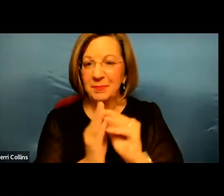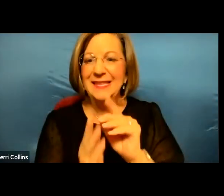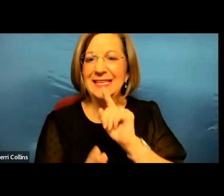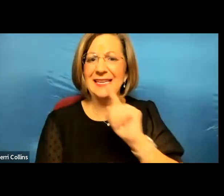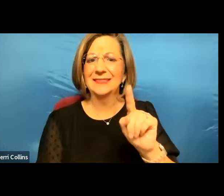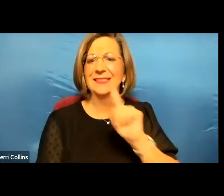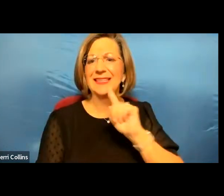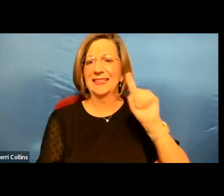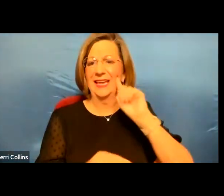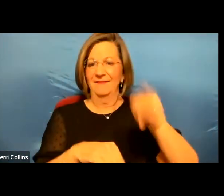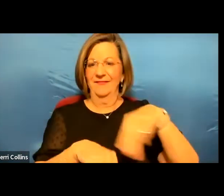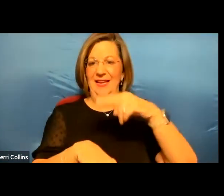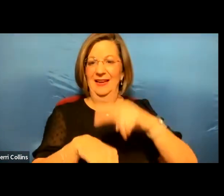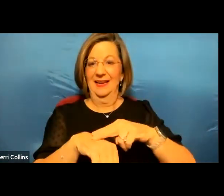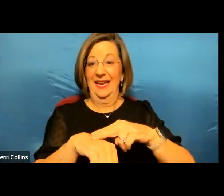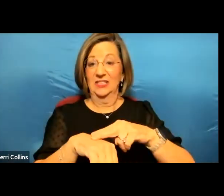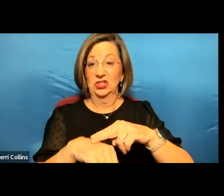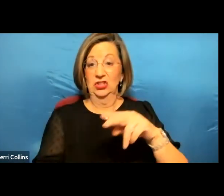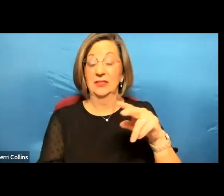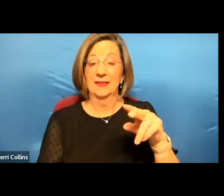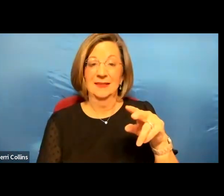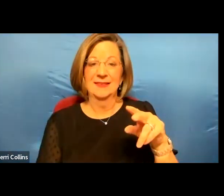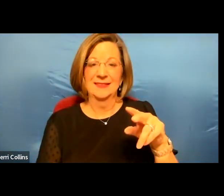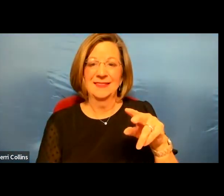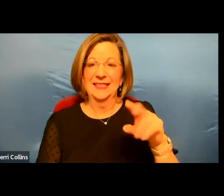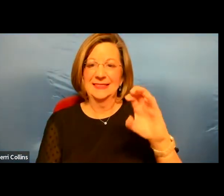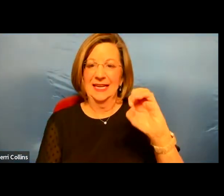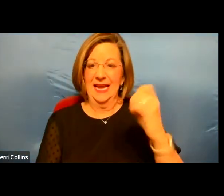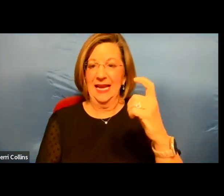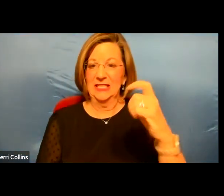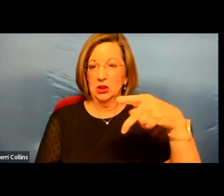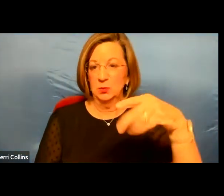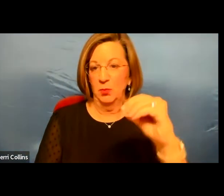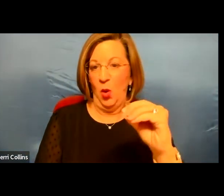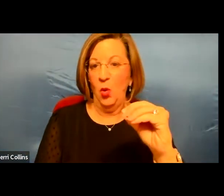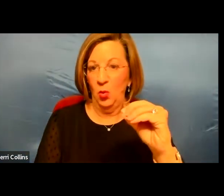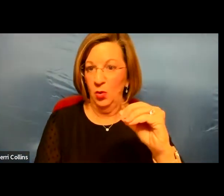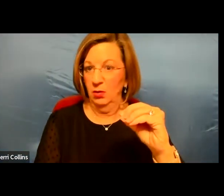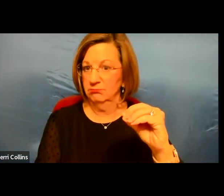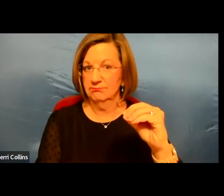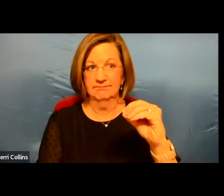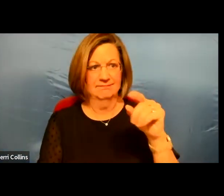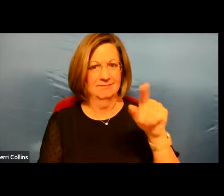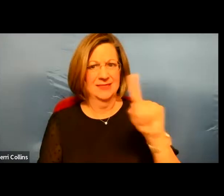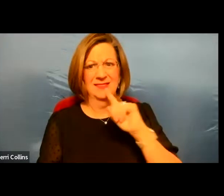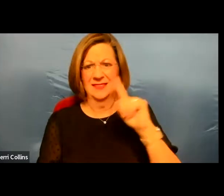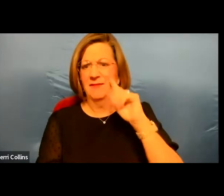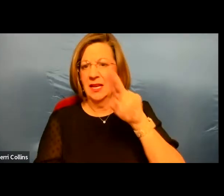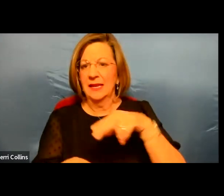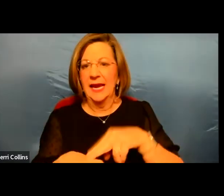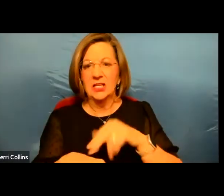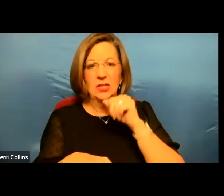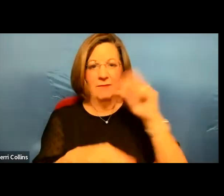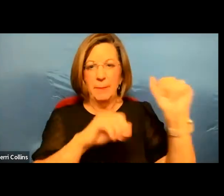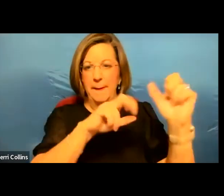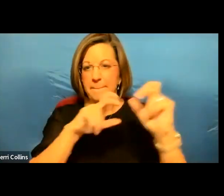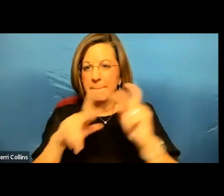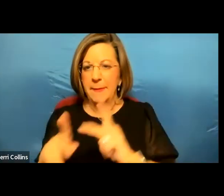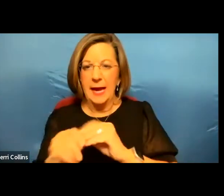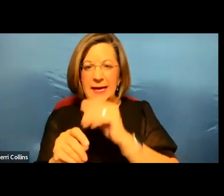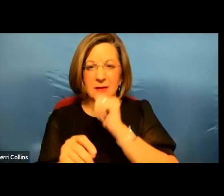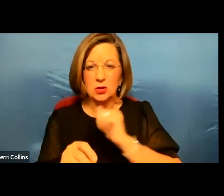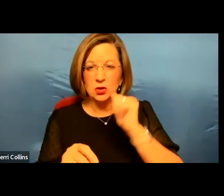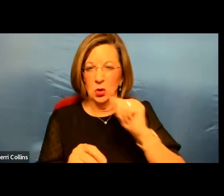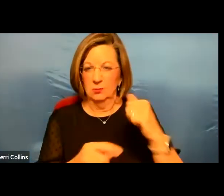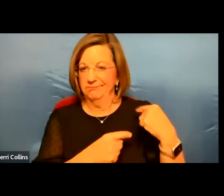of this last quarter was Deaf Nation, the expo. The Deaf